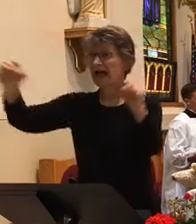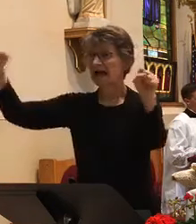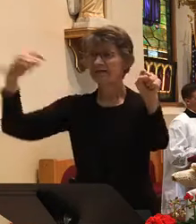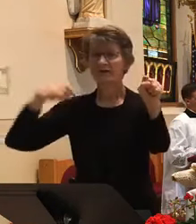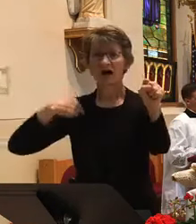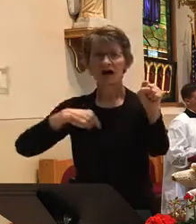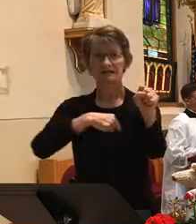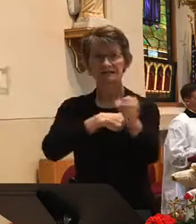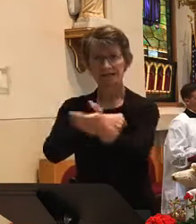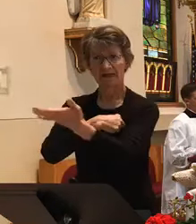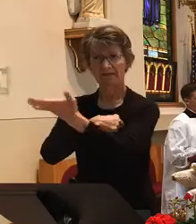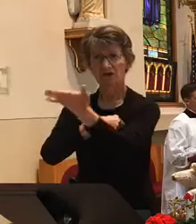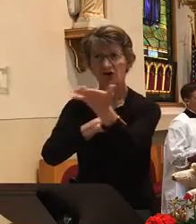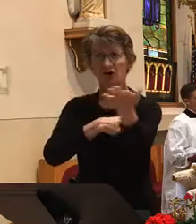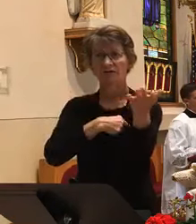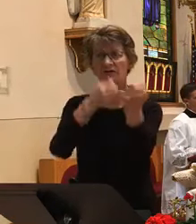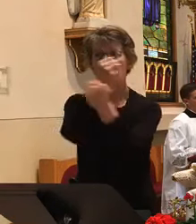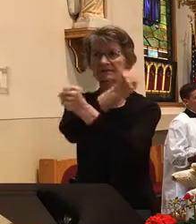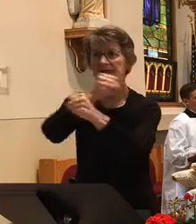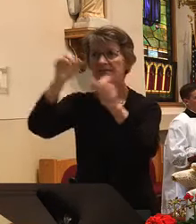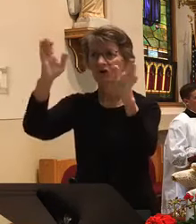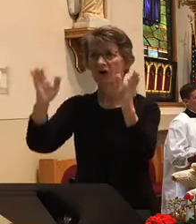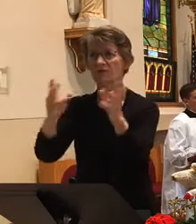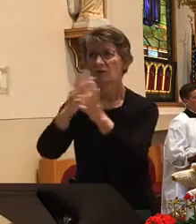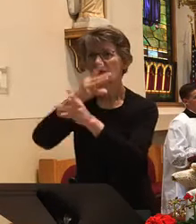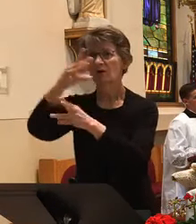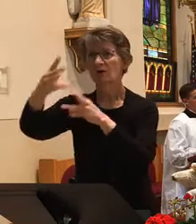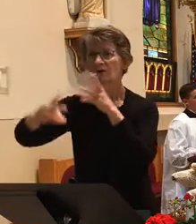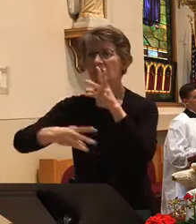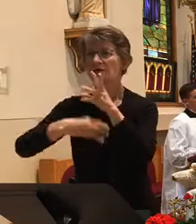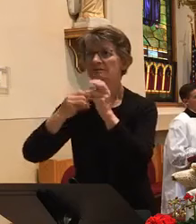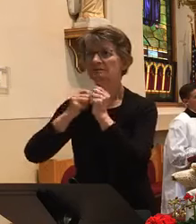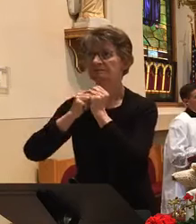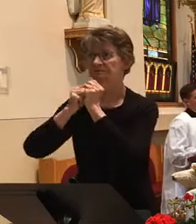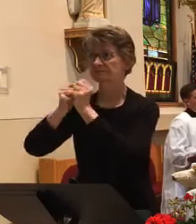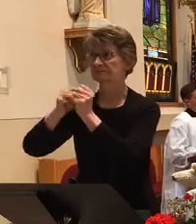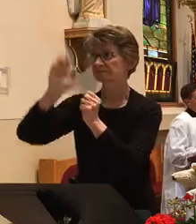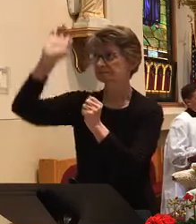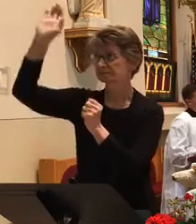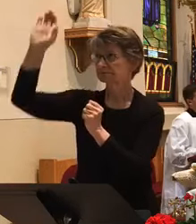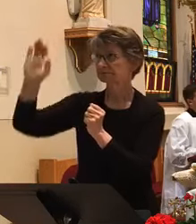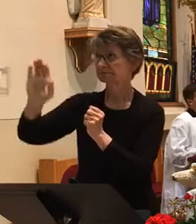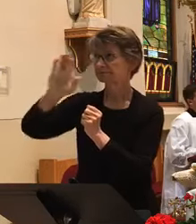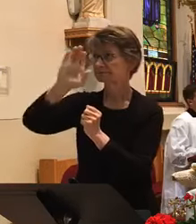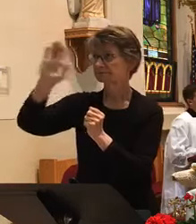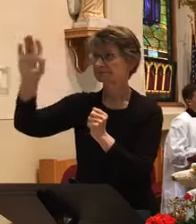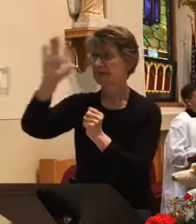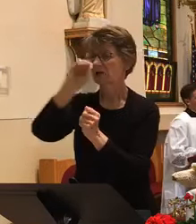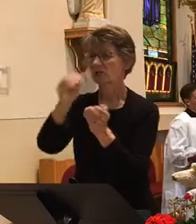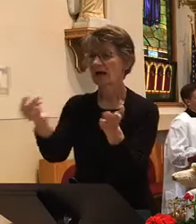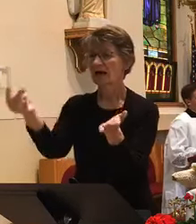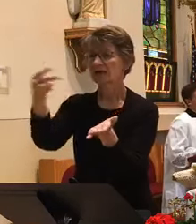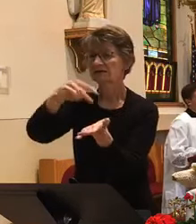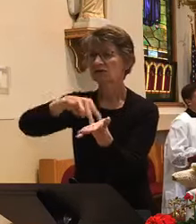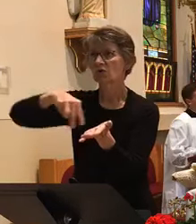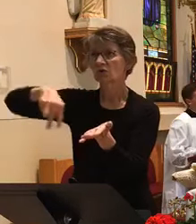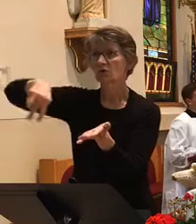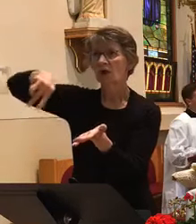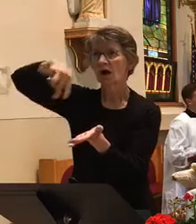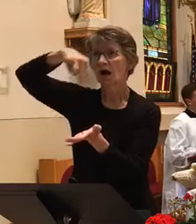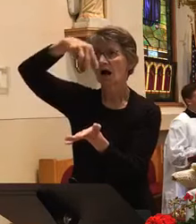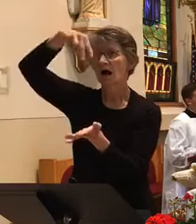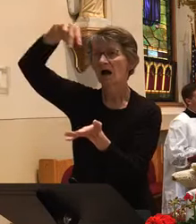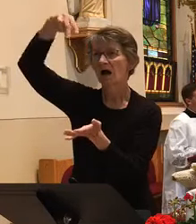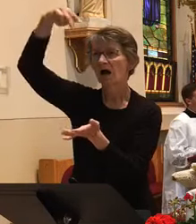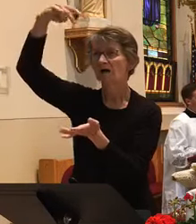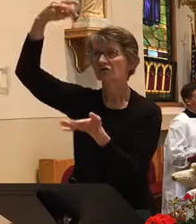faith. Save us, Savior of the world, for by your cross and